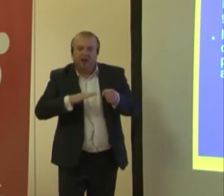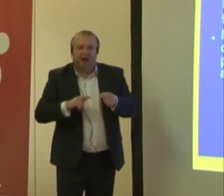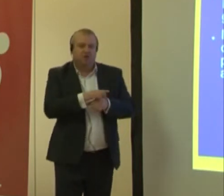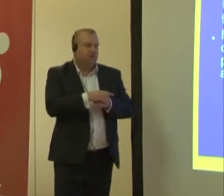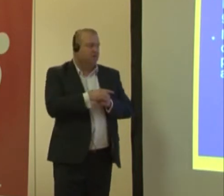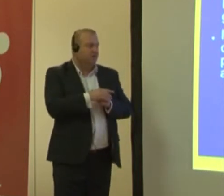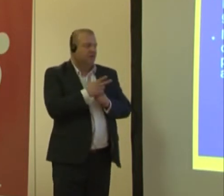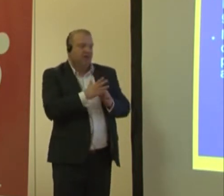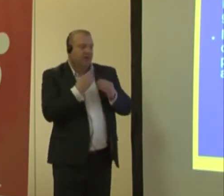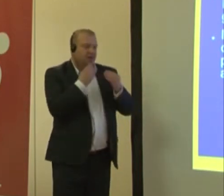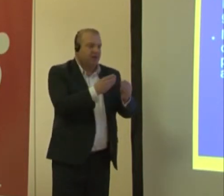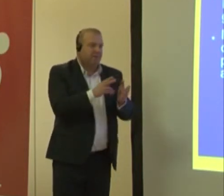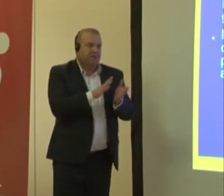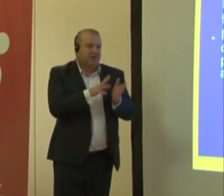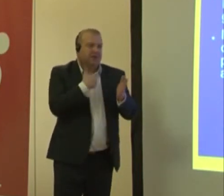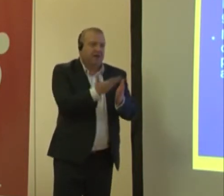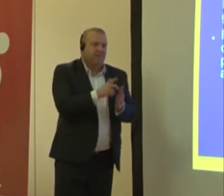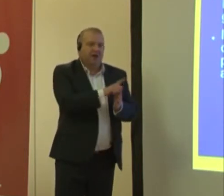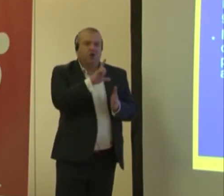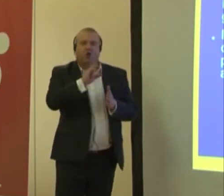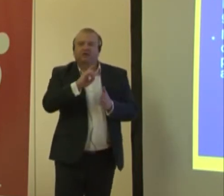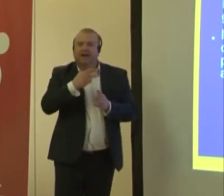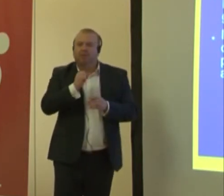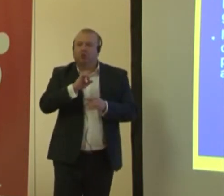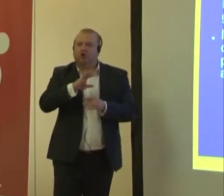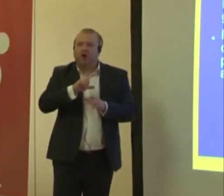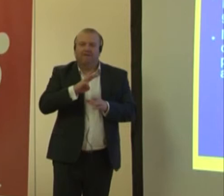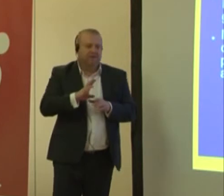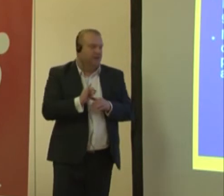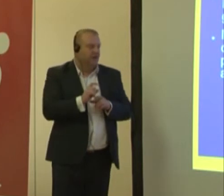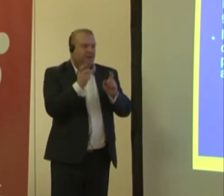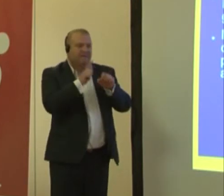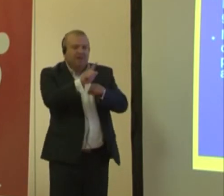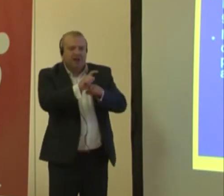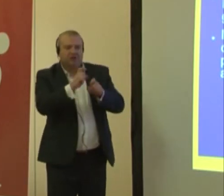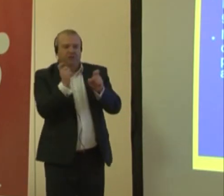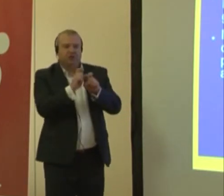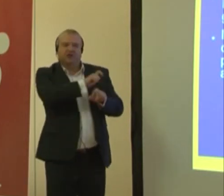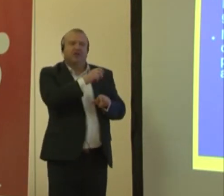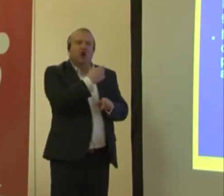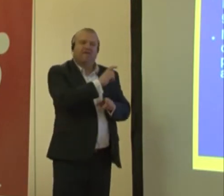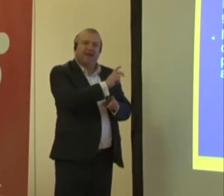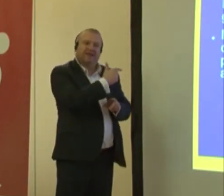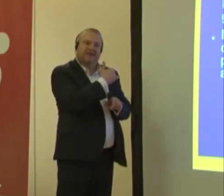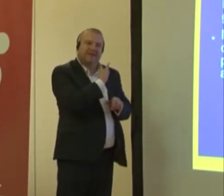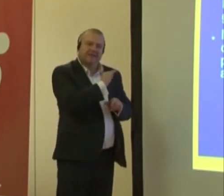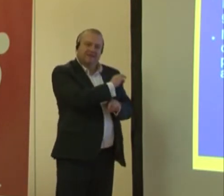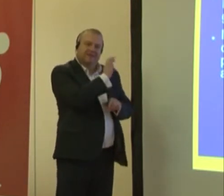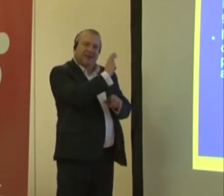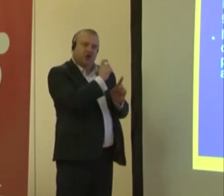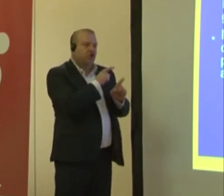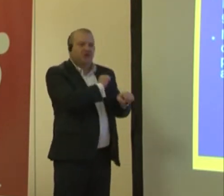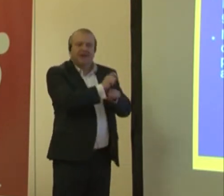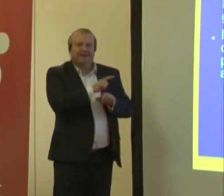Norway 0 points, or we are not a Eurovision Song Contest. What we do is we want to provide